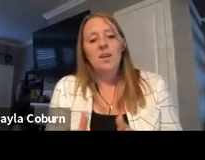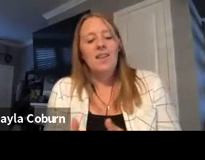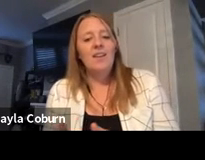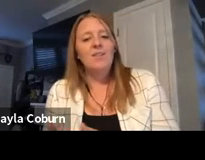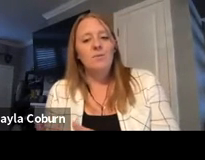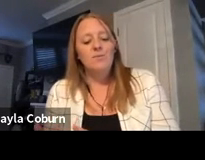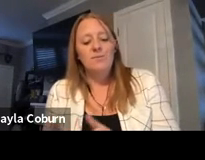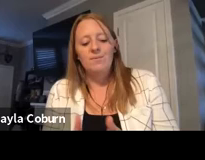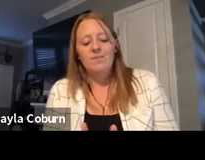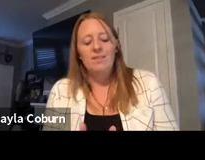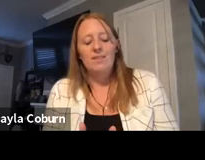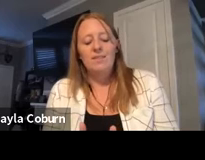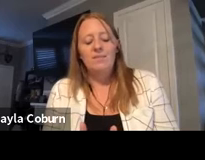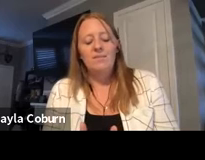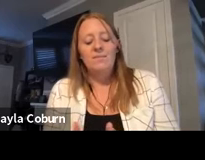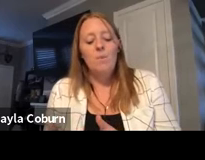you can then